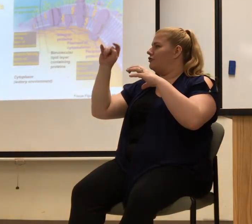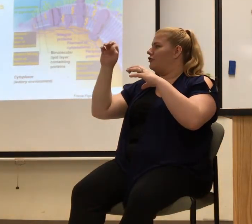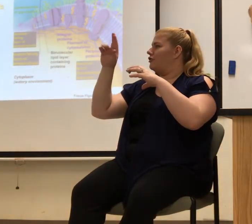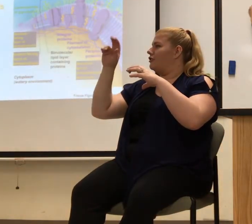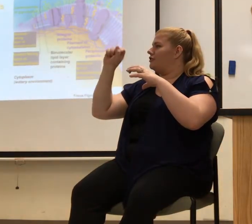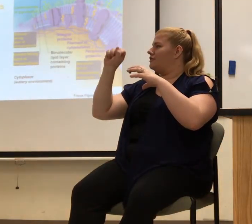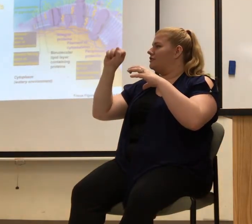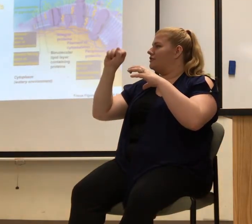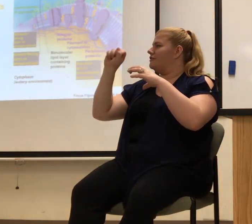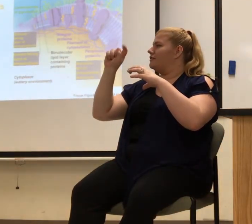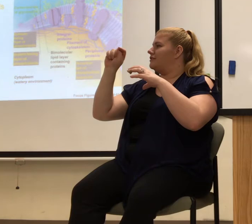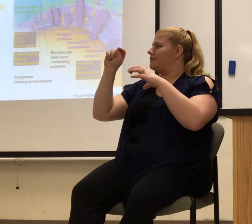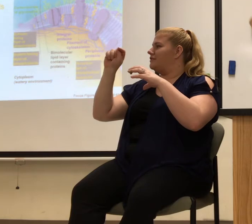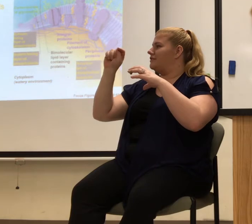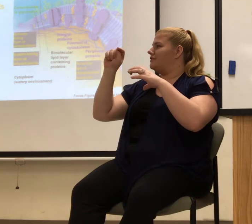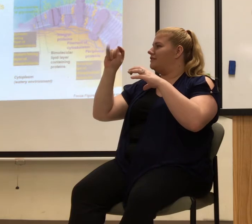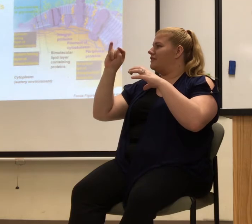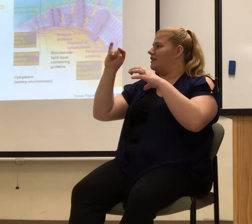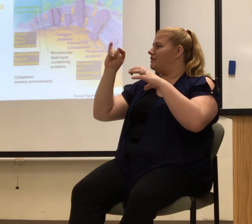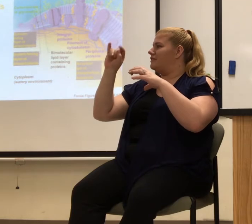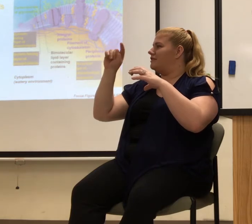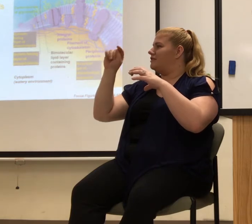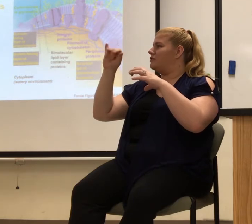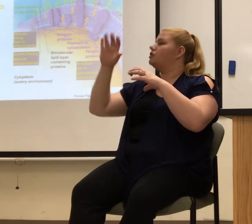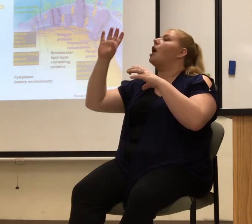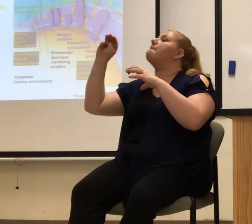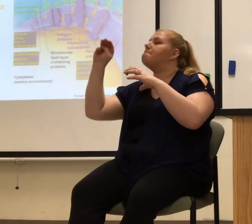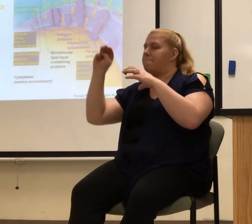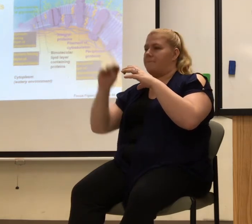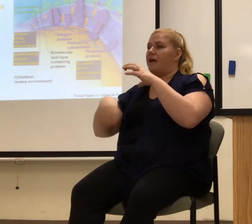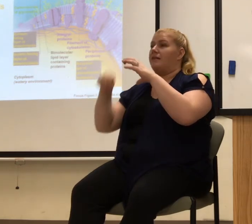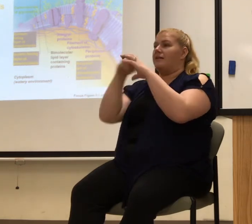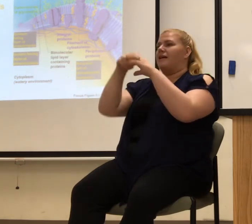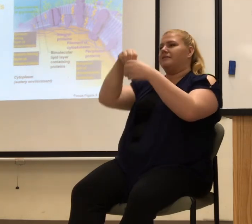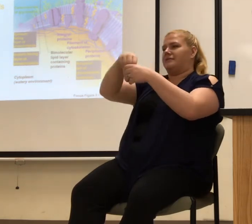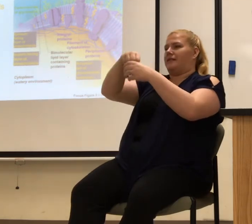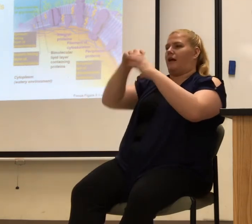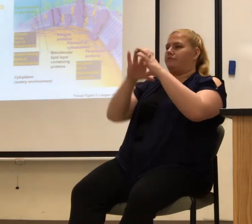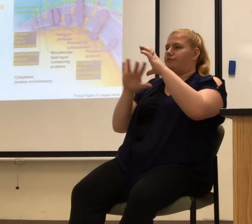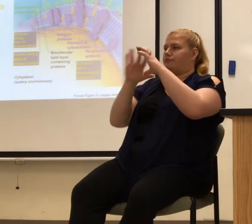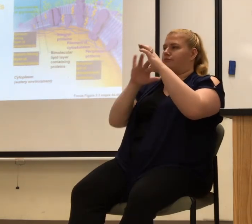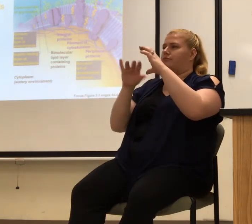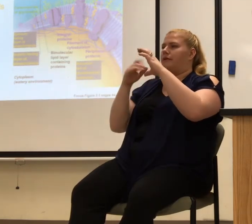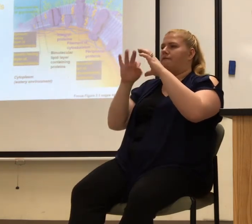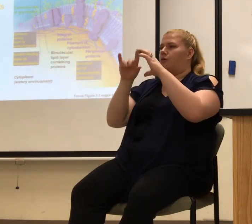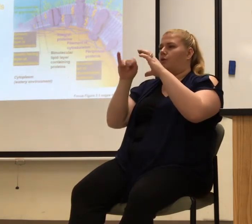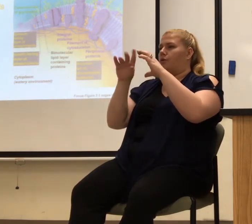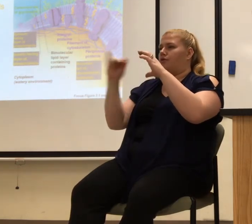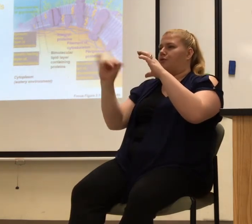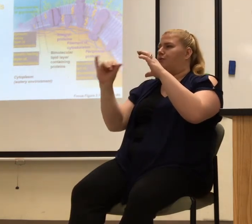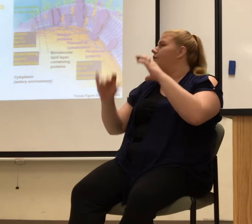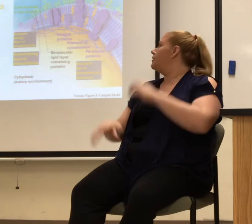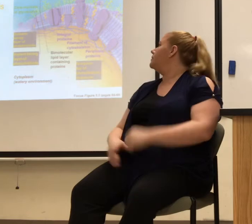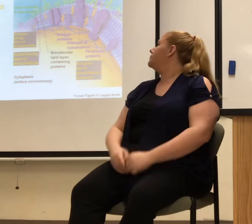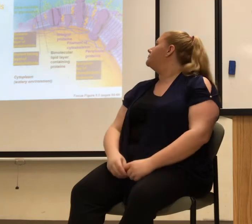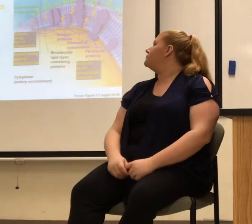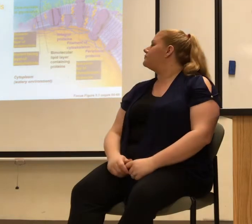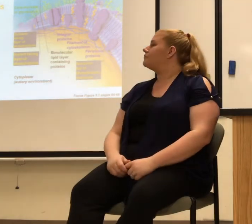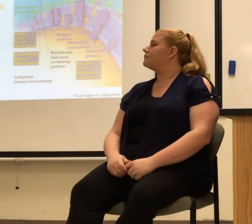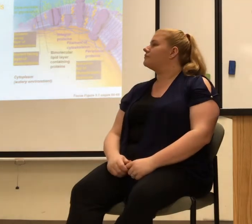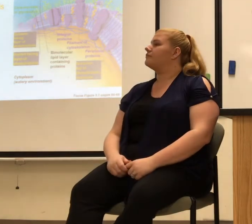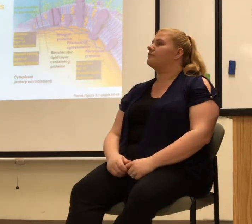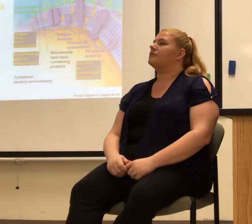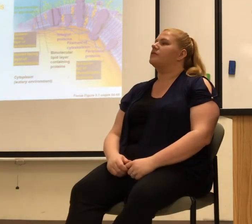So if you draw a simple cell with the nucleus, the cell membrane, on the outside